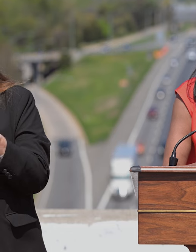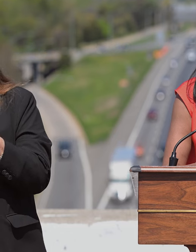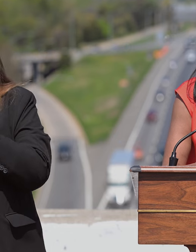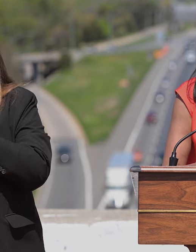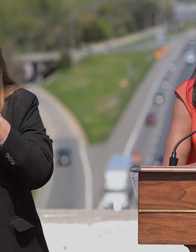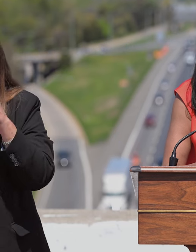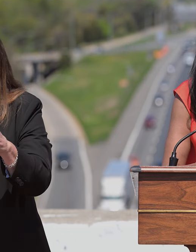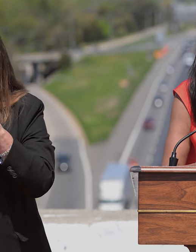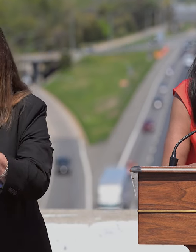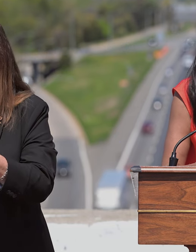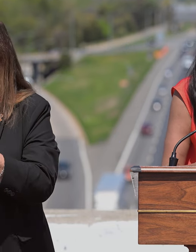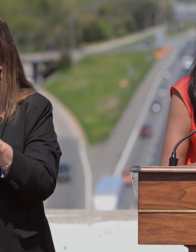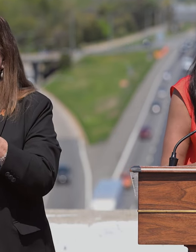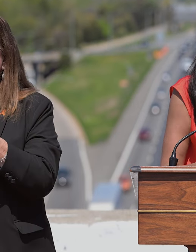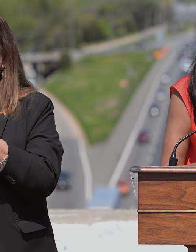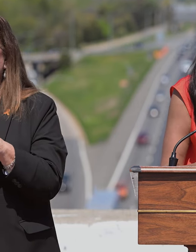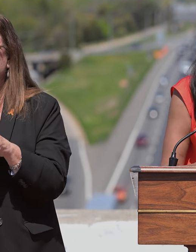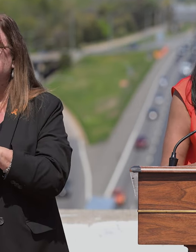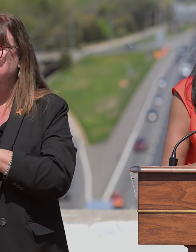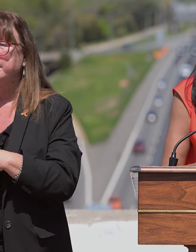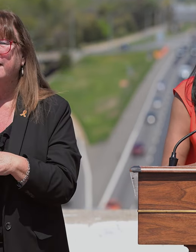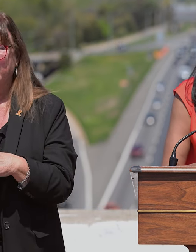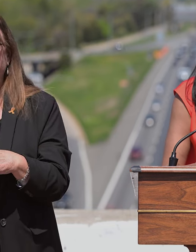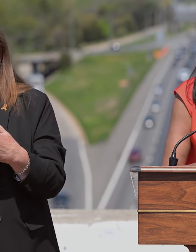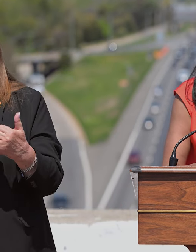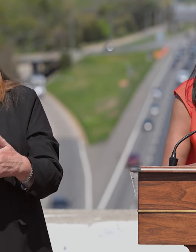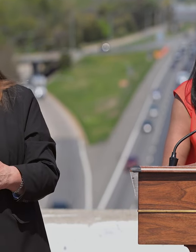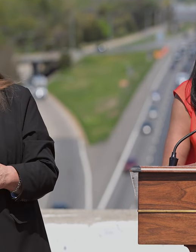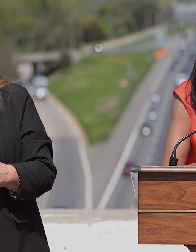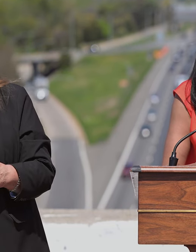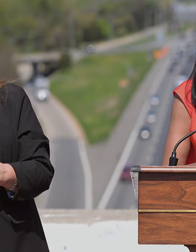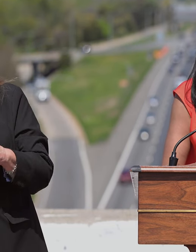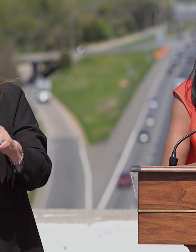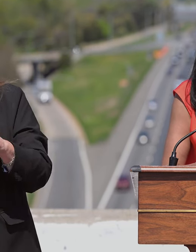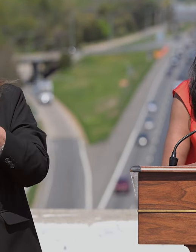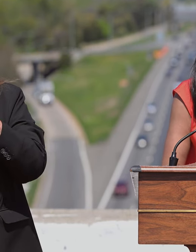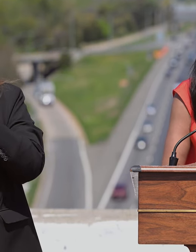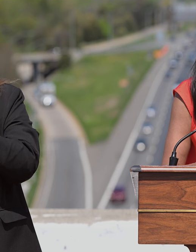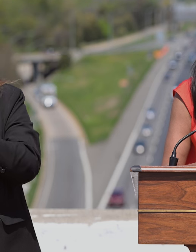great education, engineering, and enforcement, it's 90%